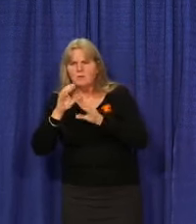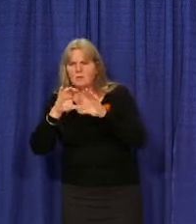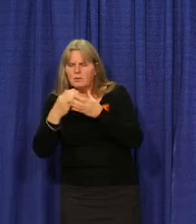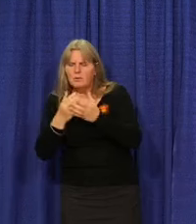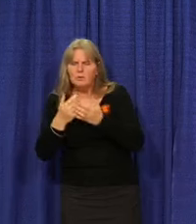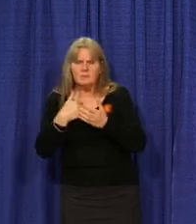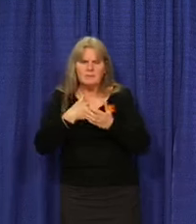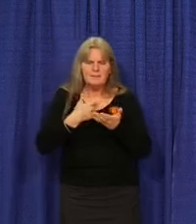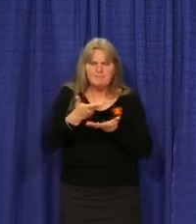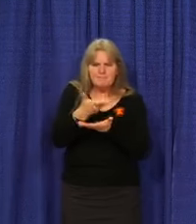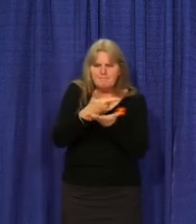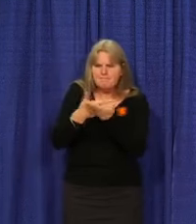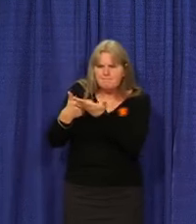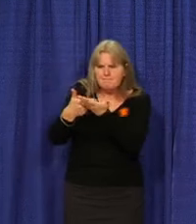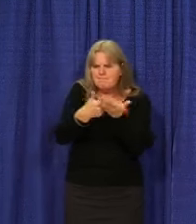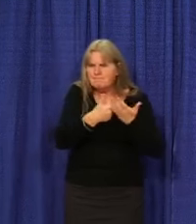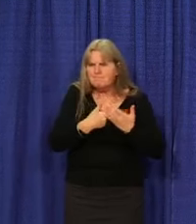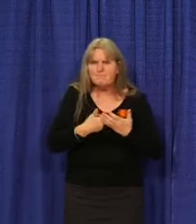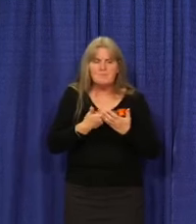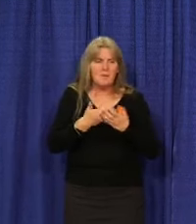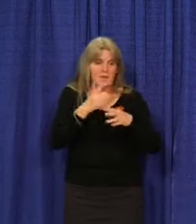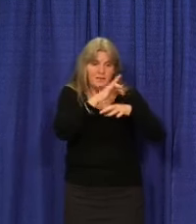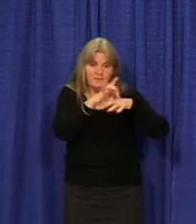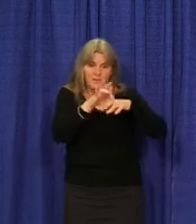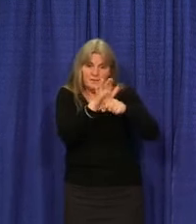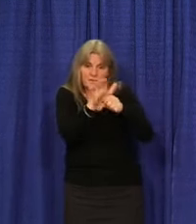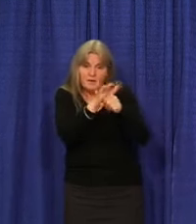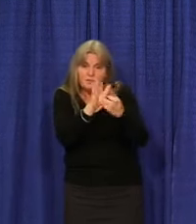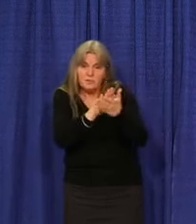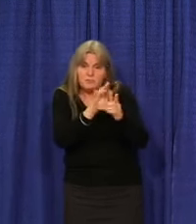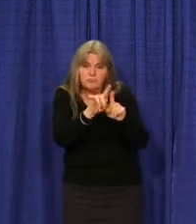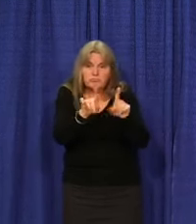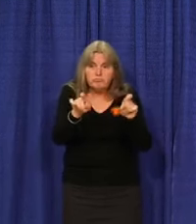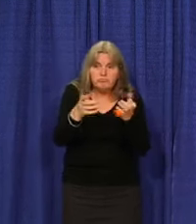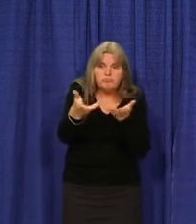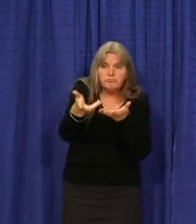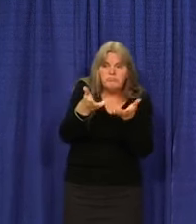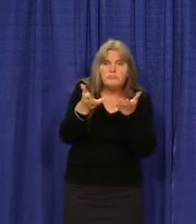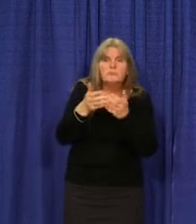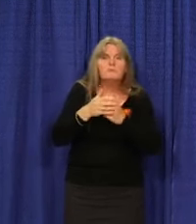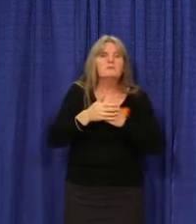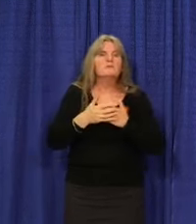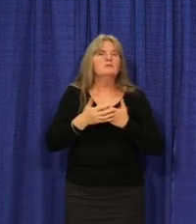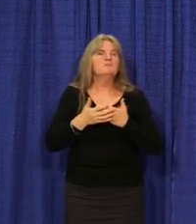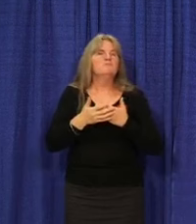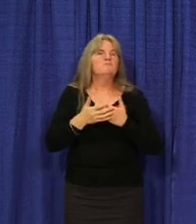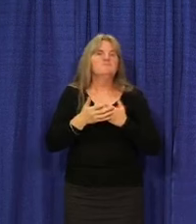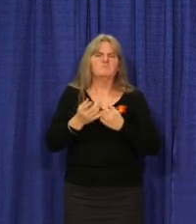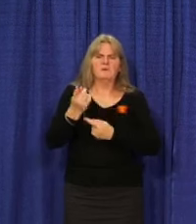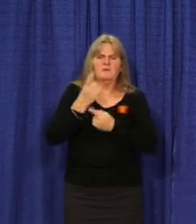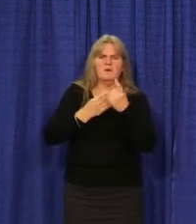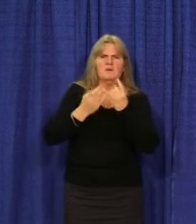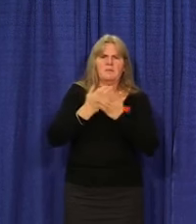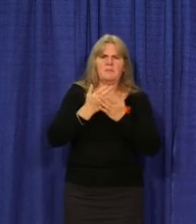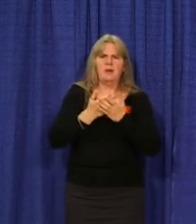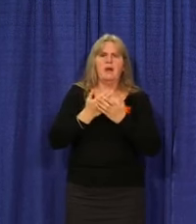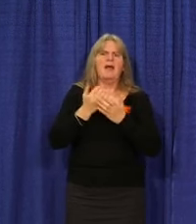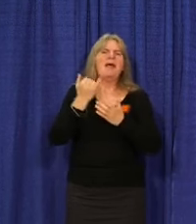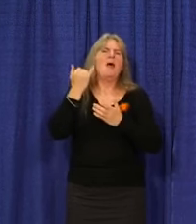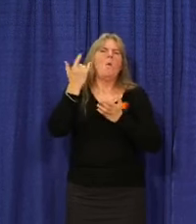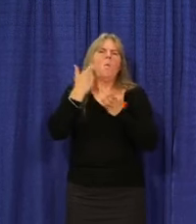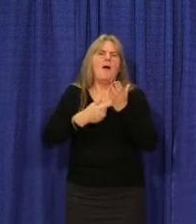spacing or questions about what happens